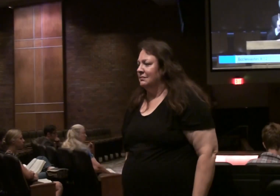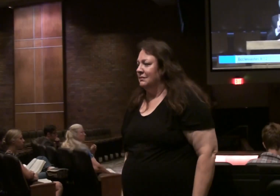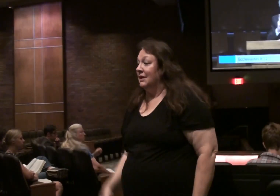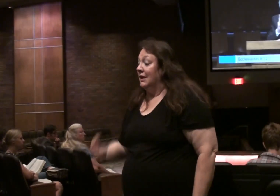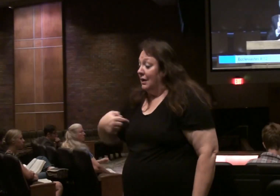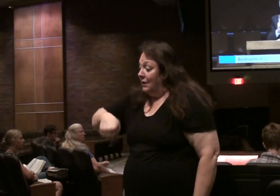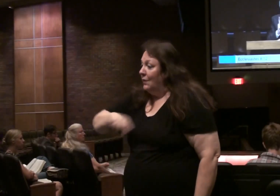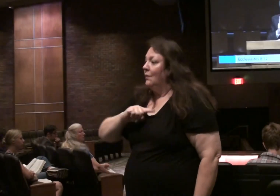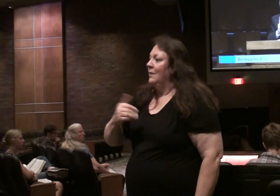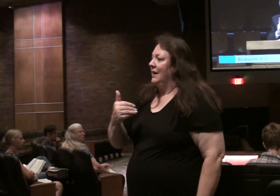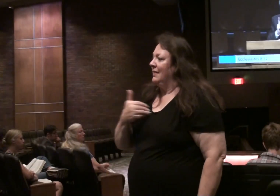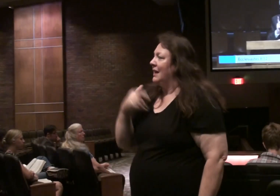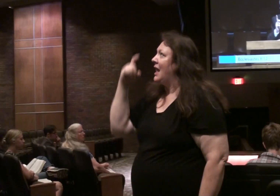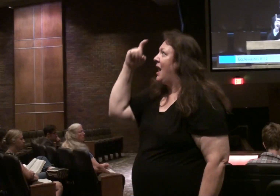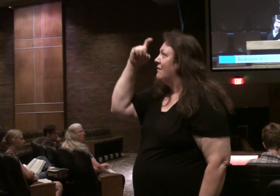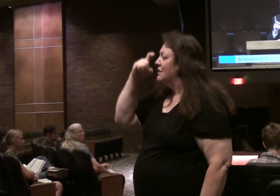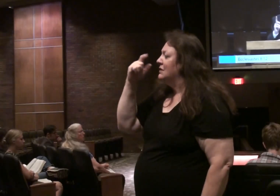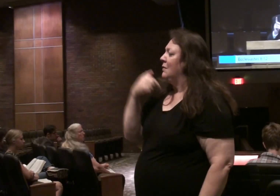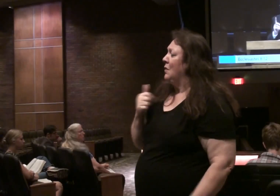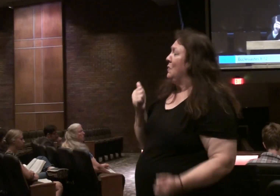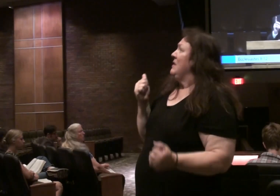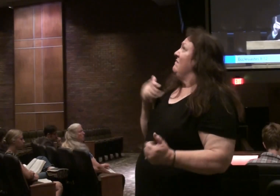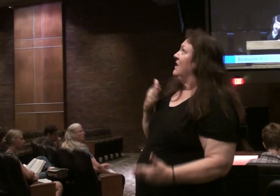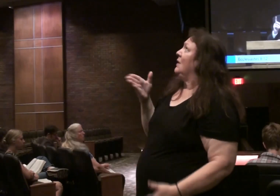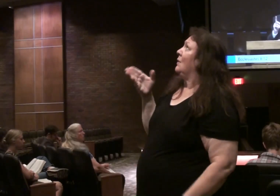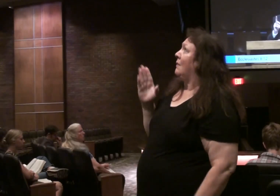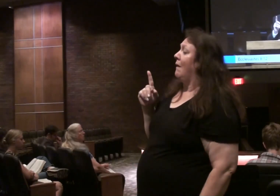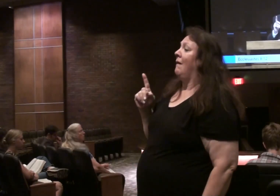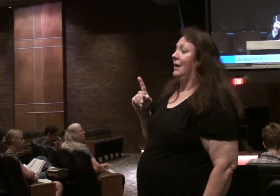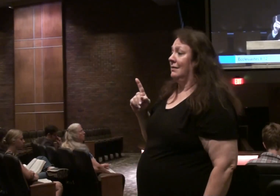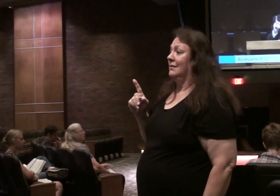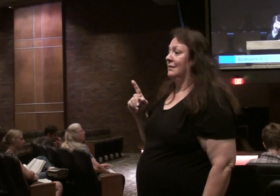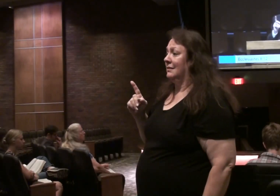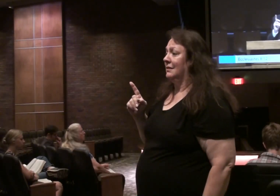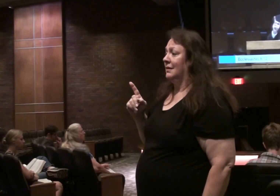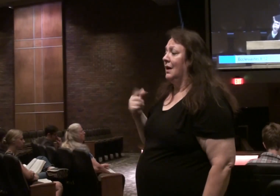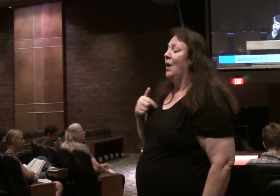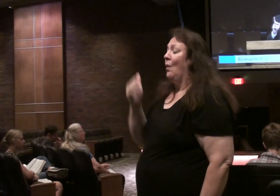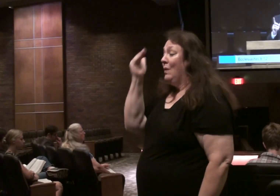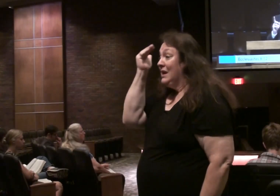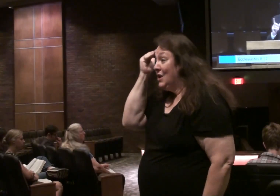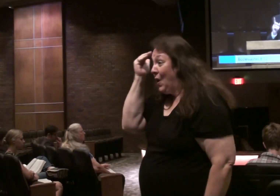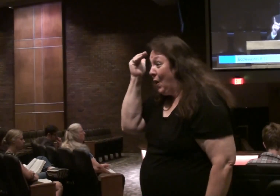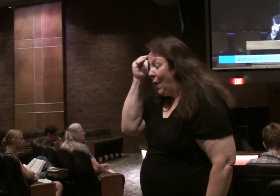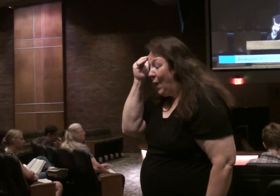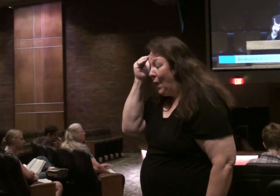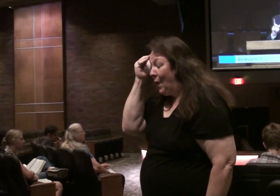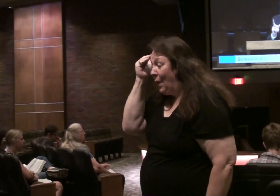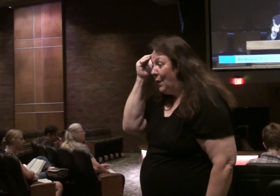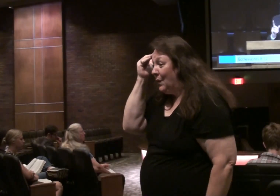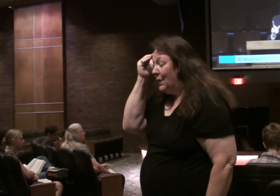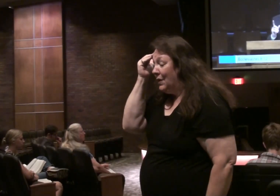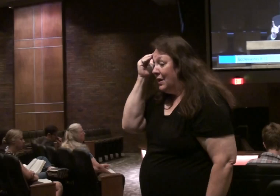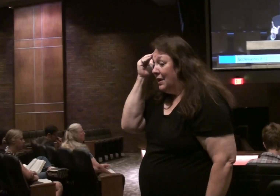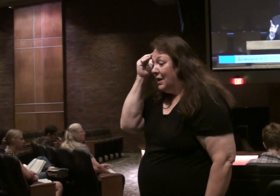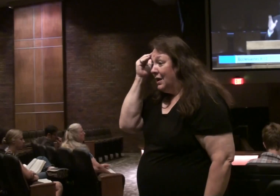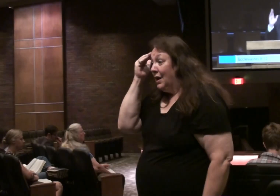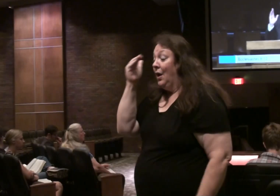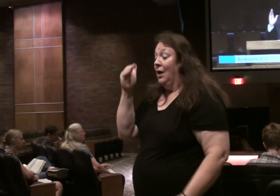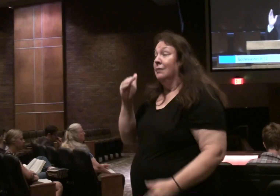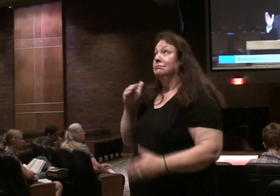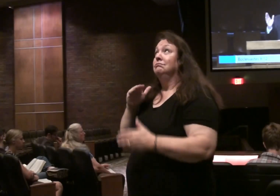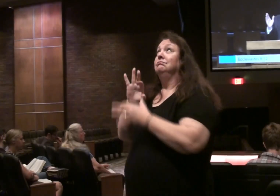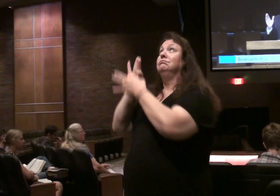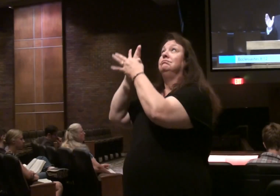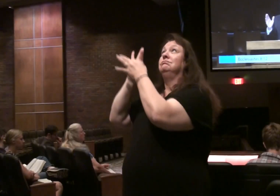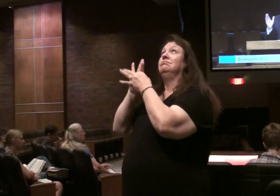But we who have wisdom, because we fear God, we know it will be well with those who fear God